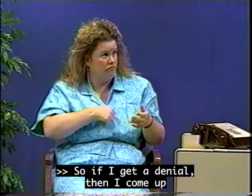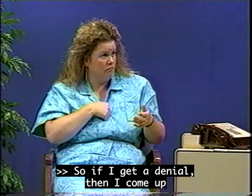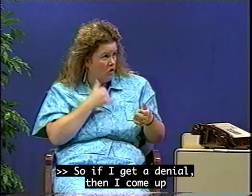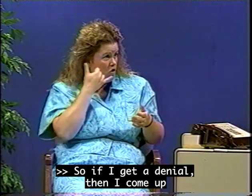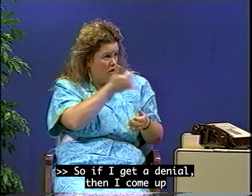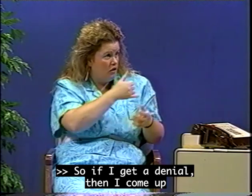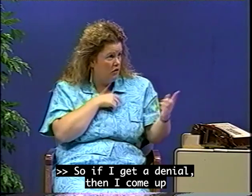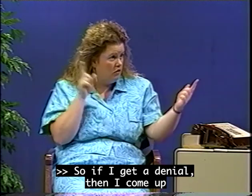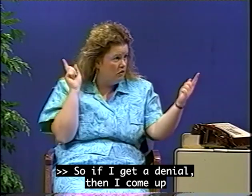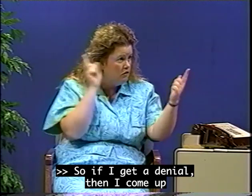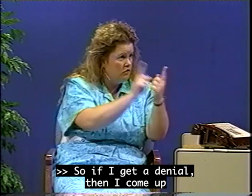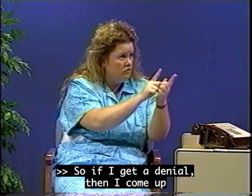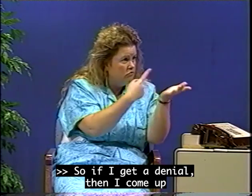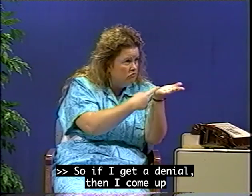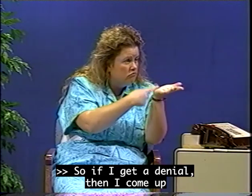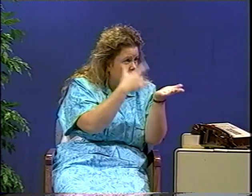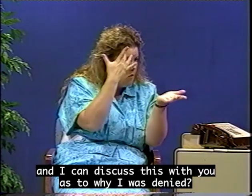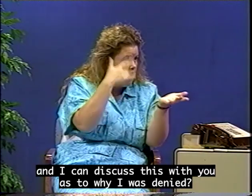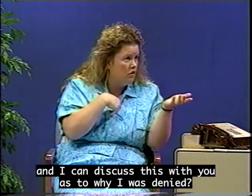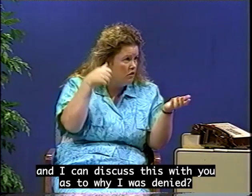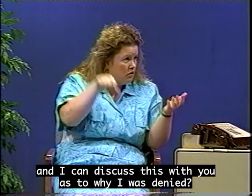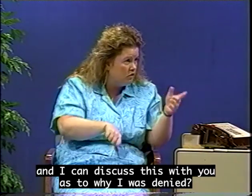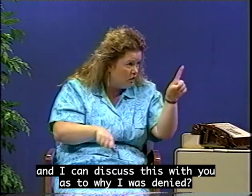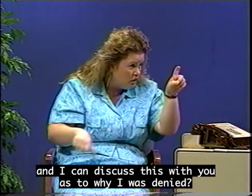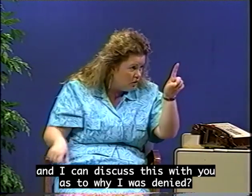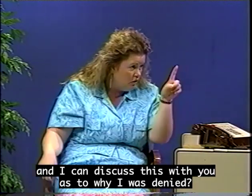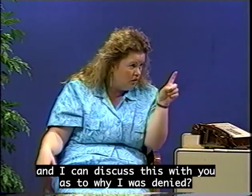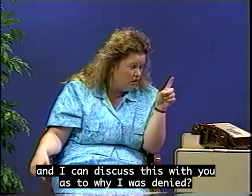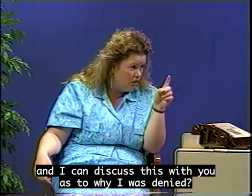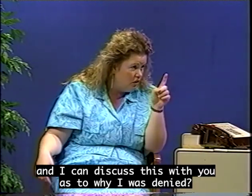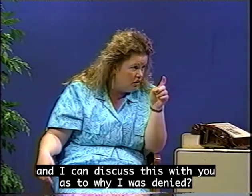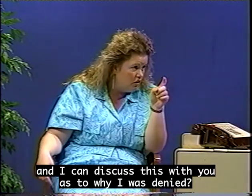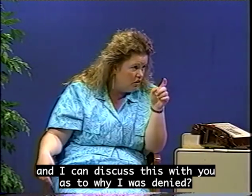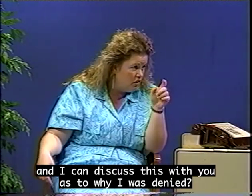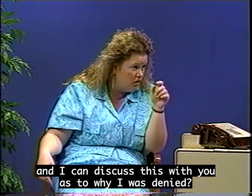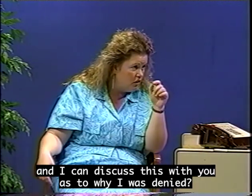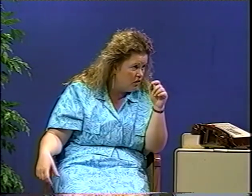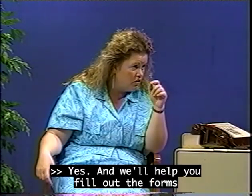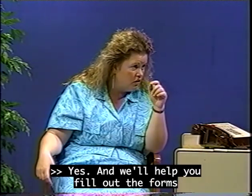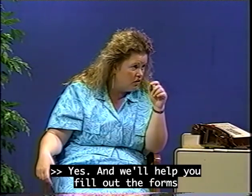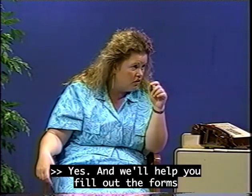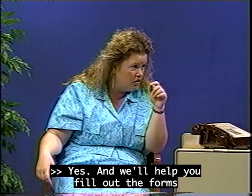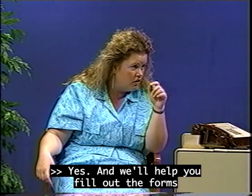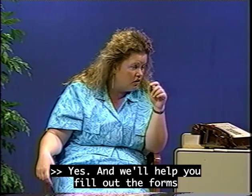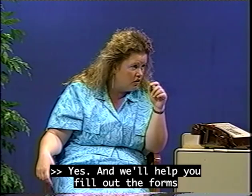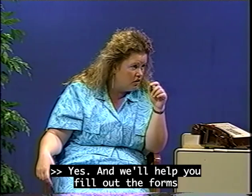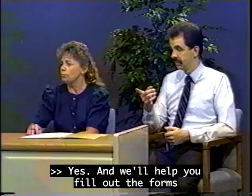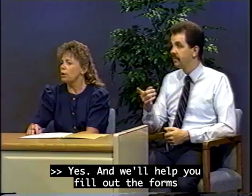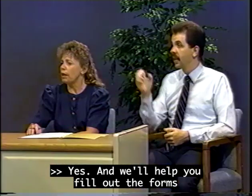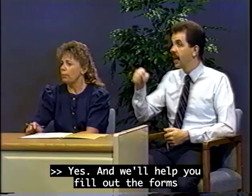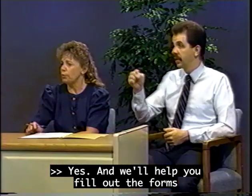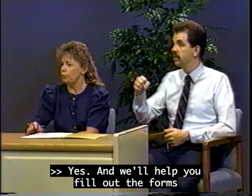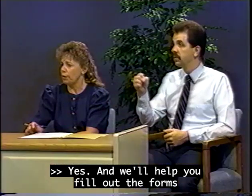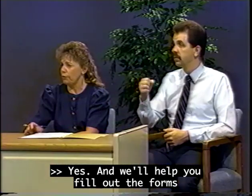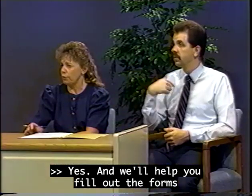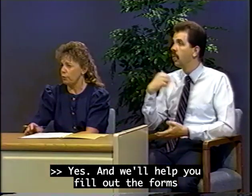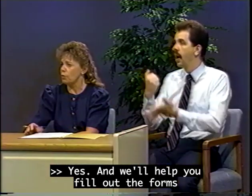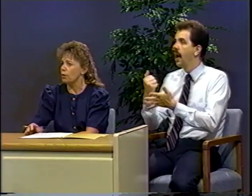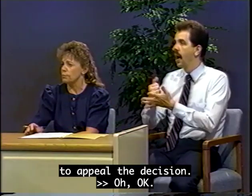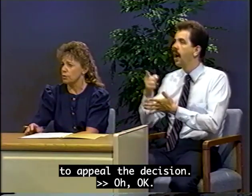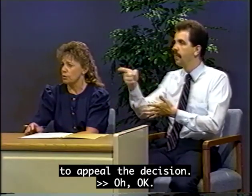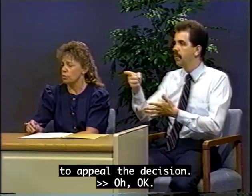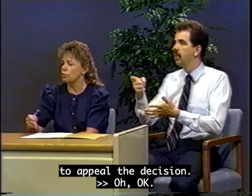So if I get a denial, then I come up and I can discuss this with you as to why I was denied? Yes, and we'll help you fill